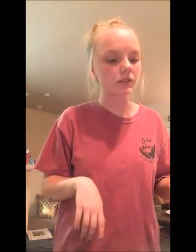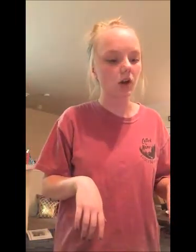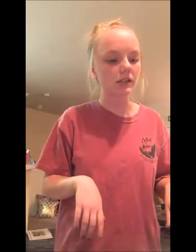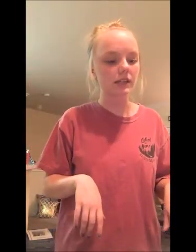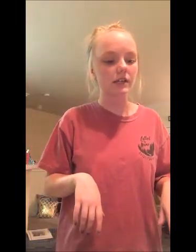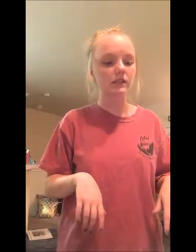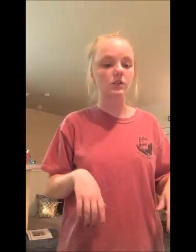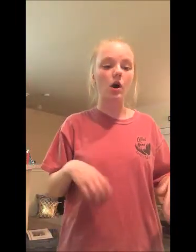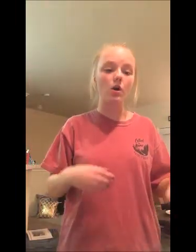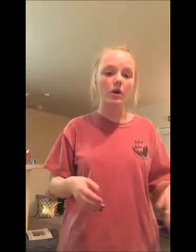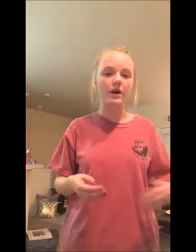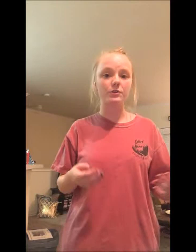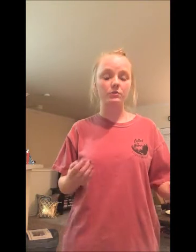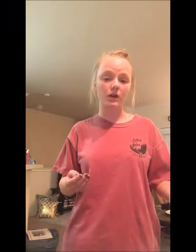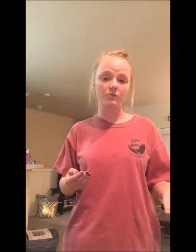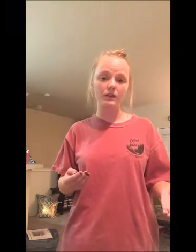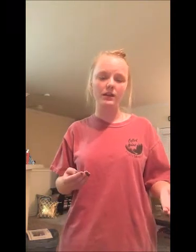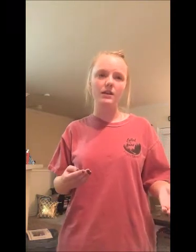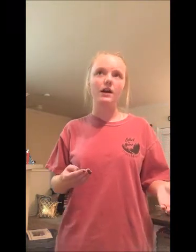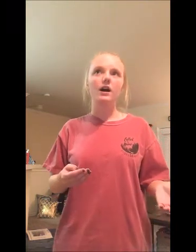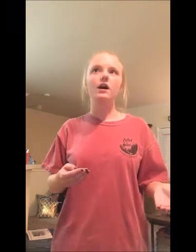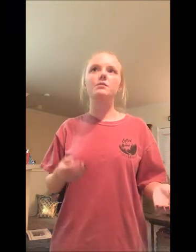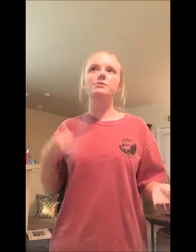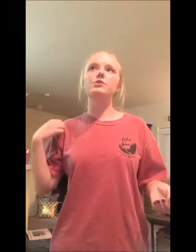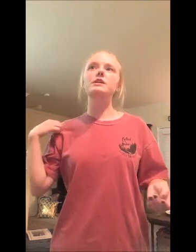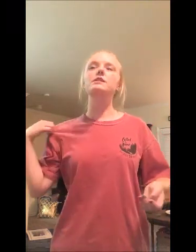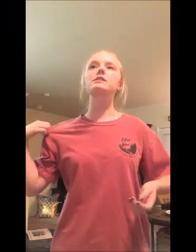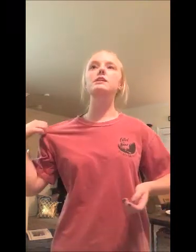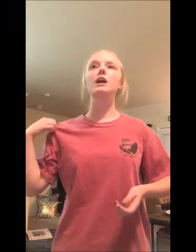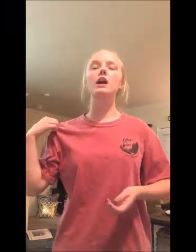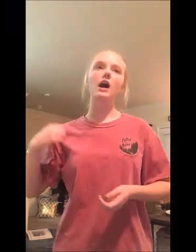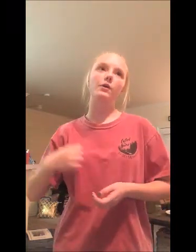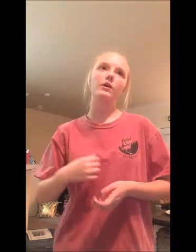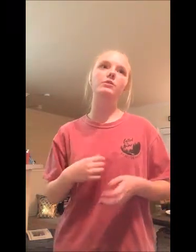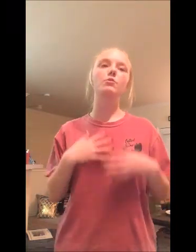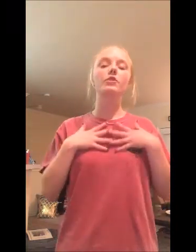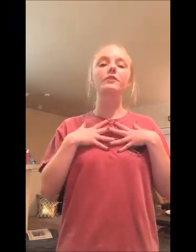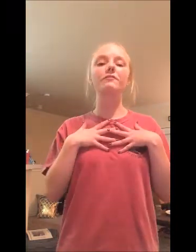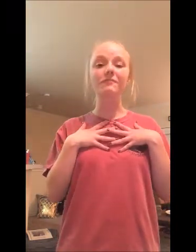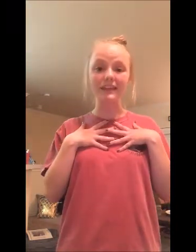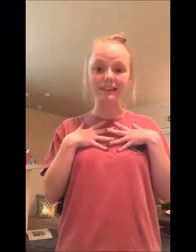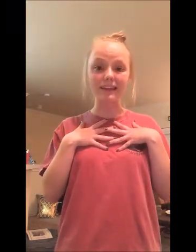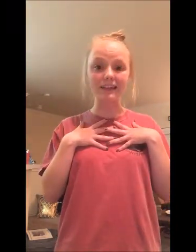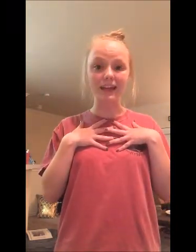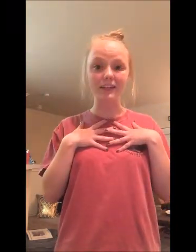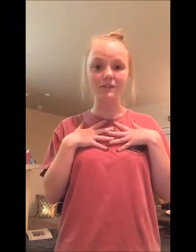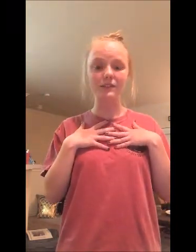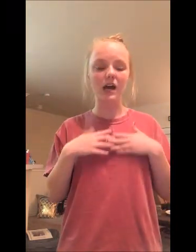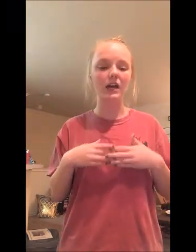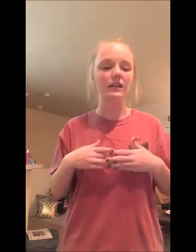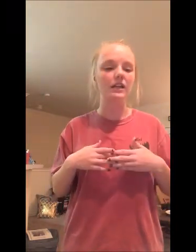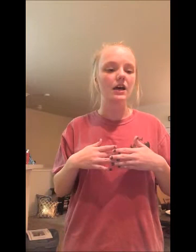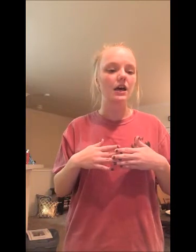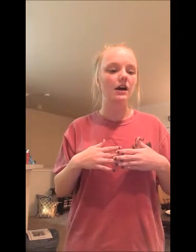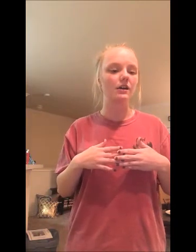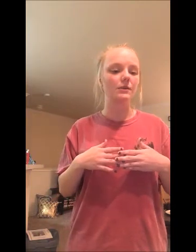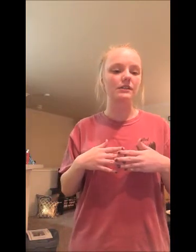song says, oh, how you love me. So this, I went with more of a feeling kind of sign, and